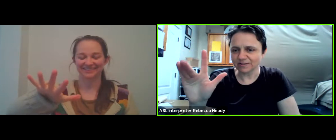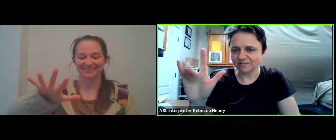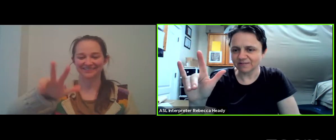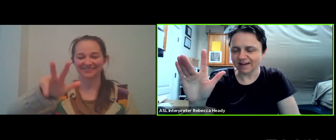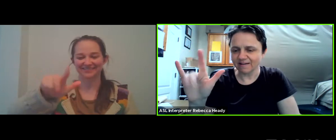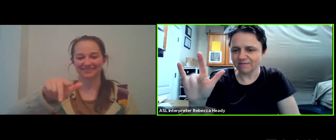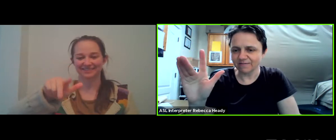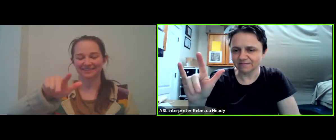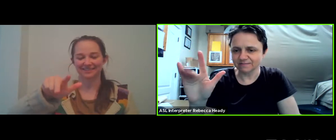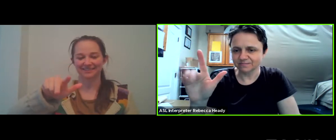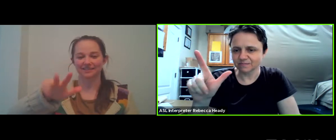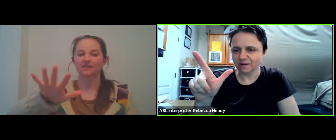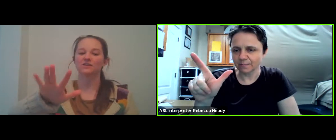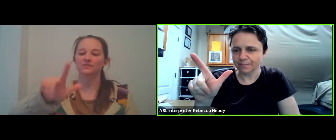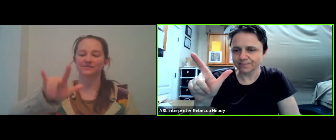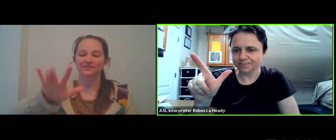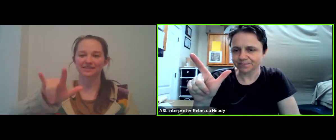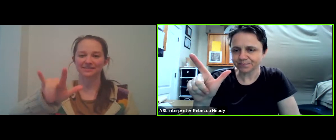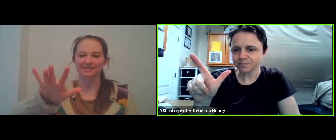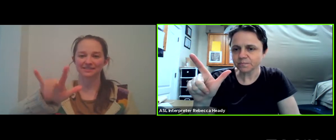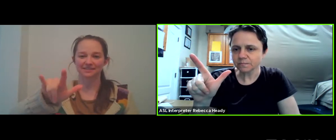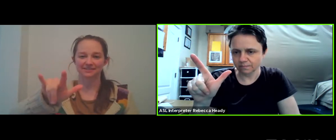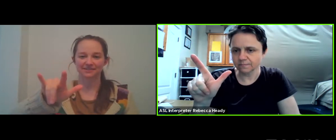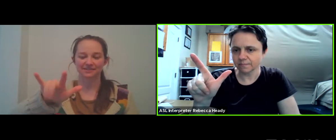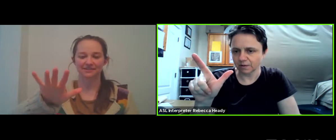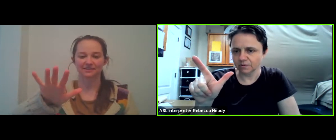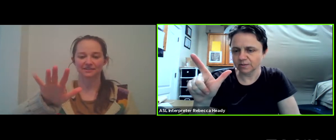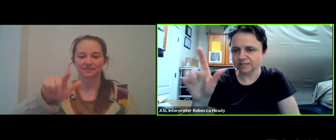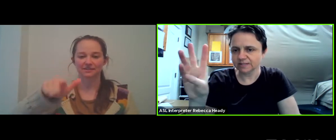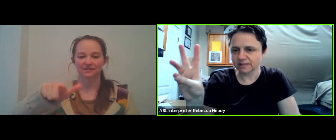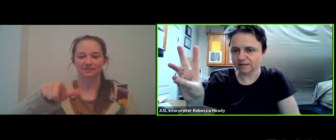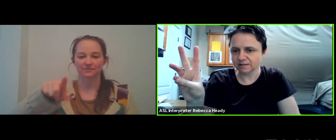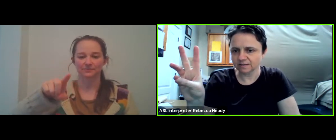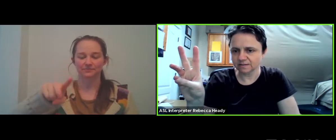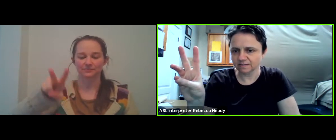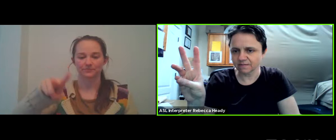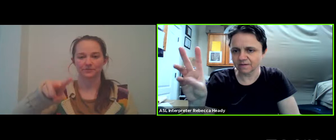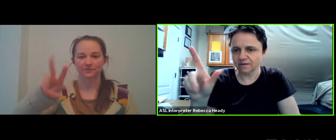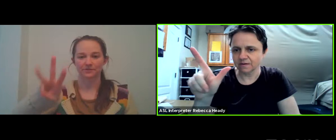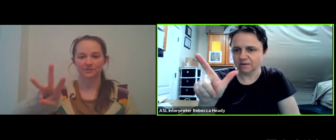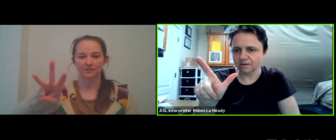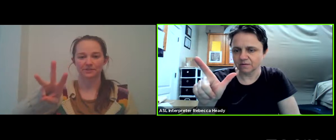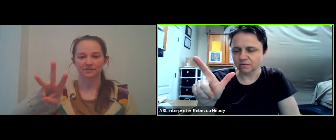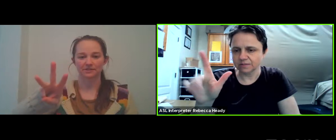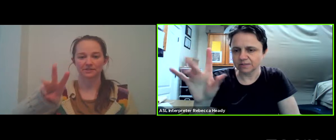5 or 25, Oh, yeah, right. Okay. 26,